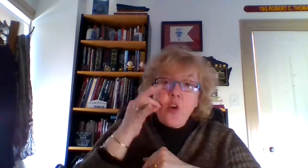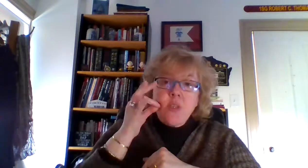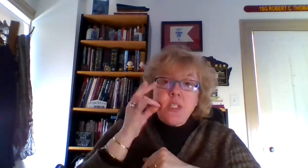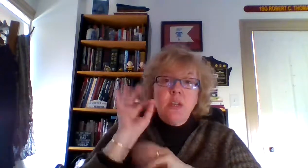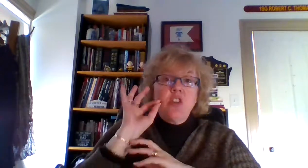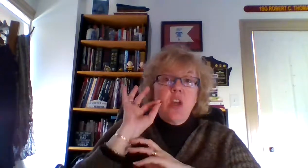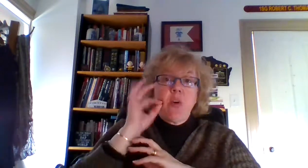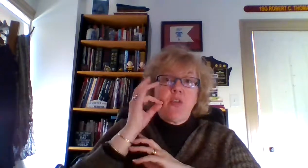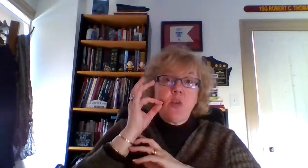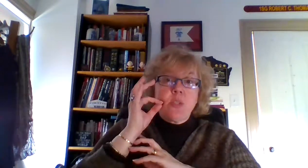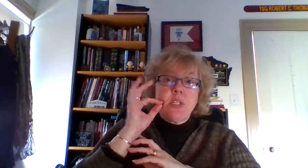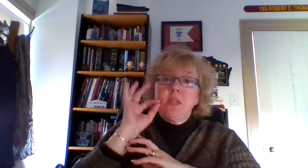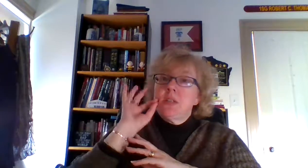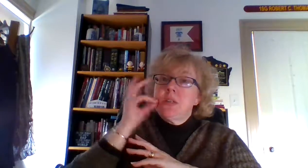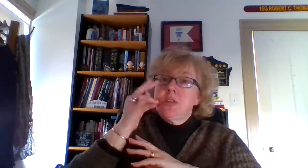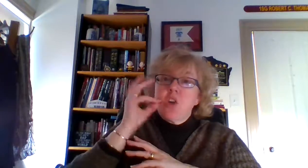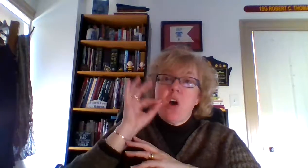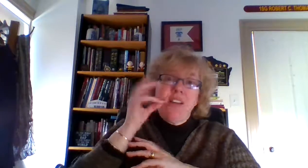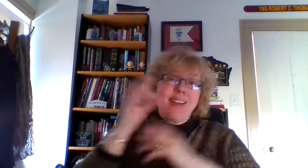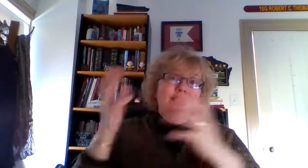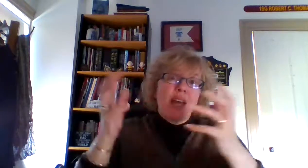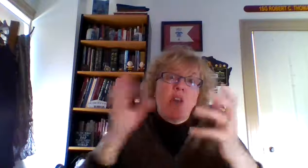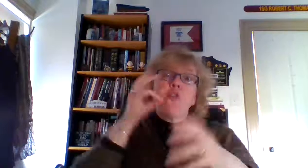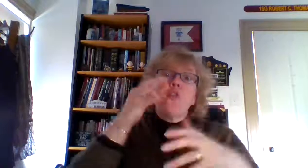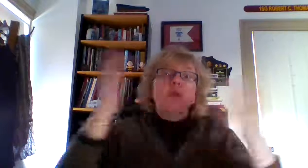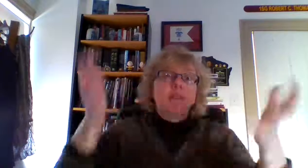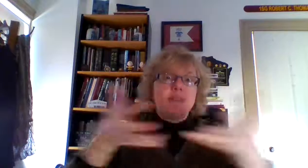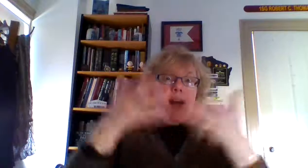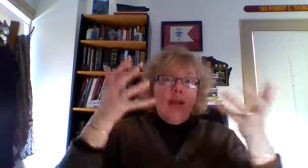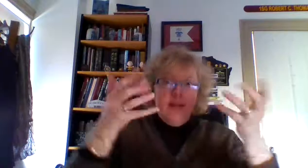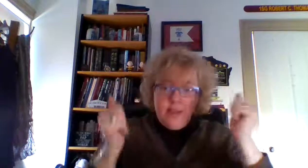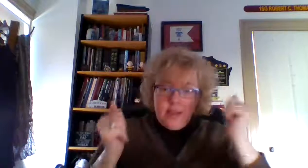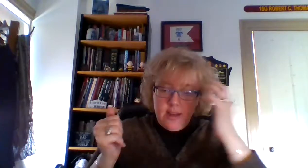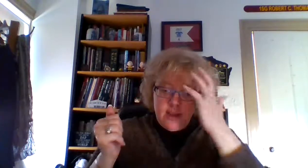Fruit in general, fruit, just all like a fruit salad, that kind of thing.